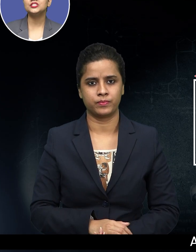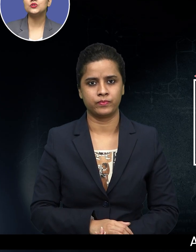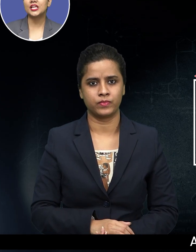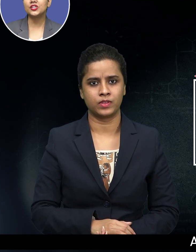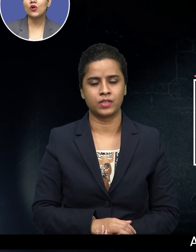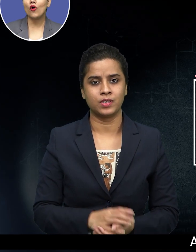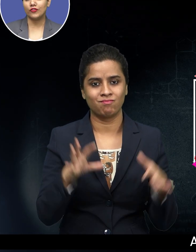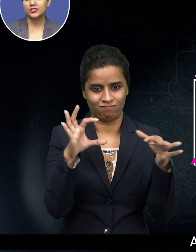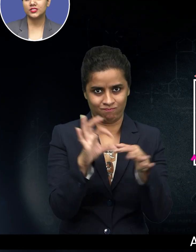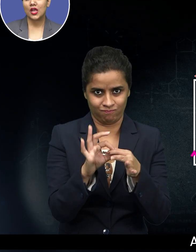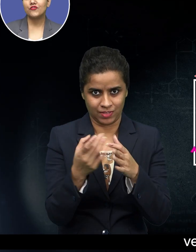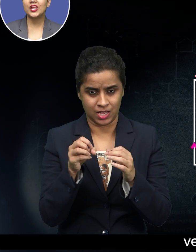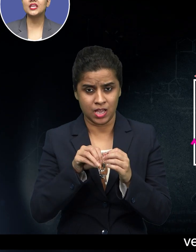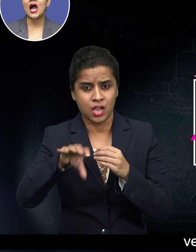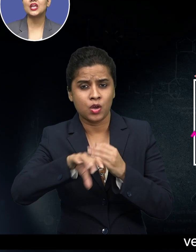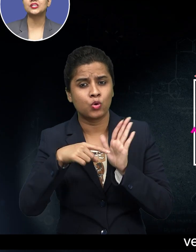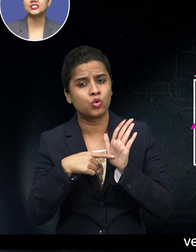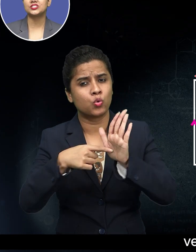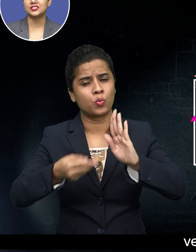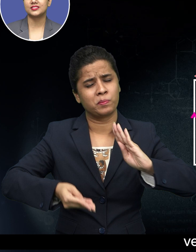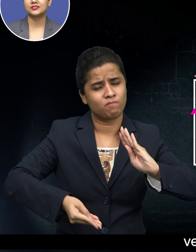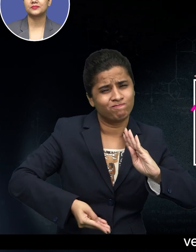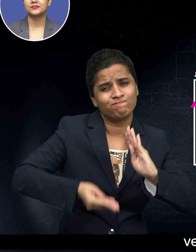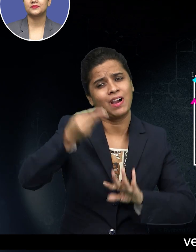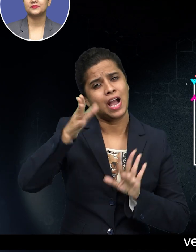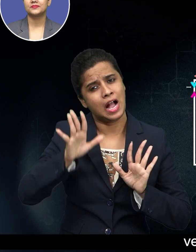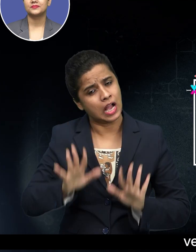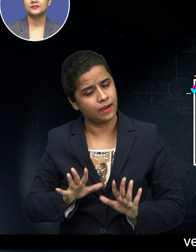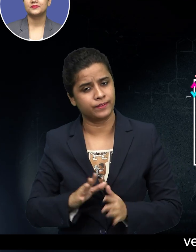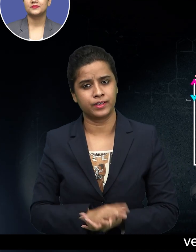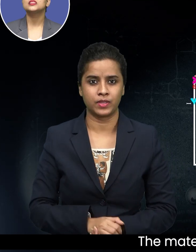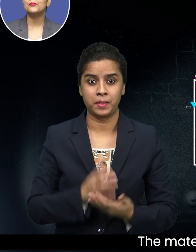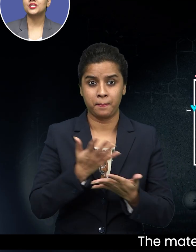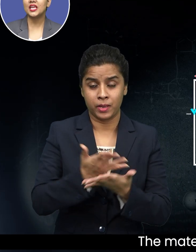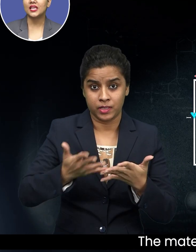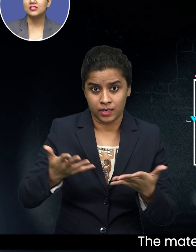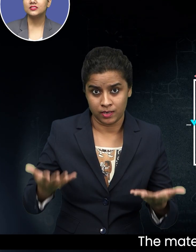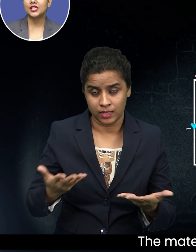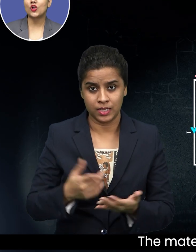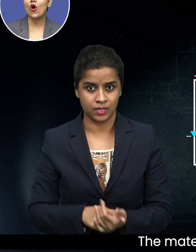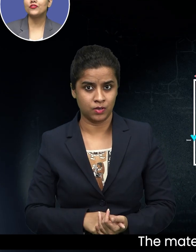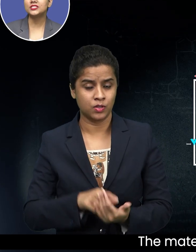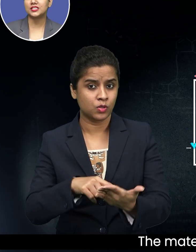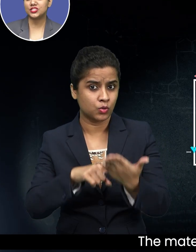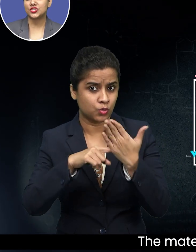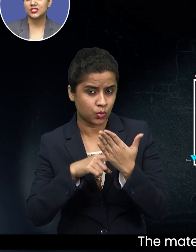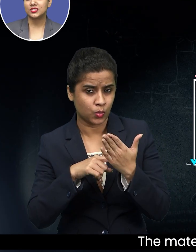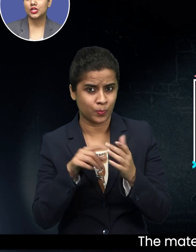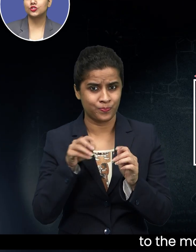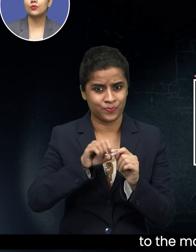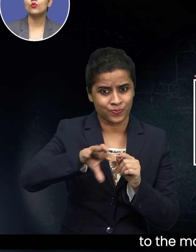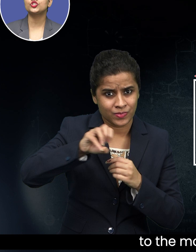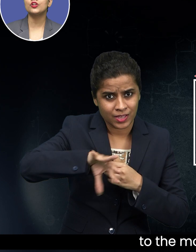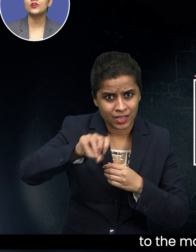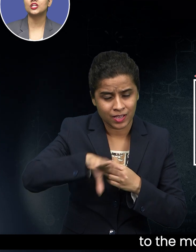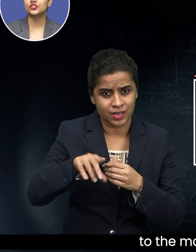An insulator offers very high resistance. The material that offers resistance